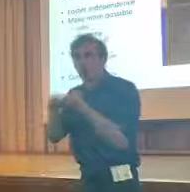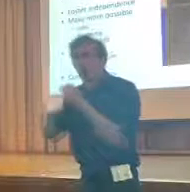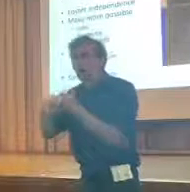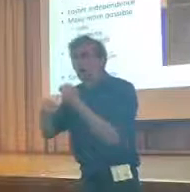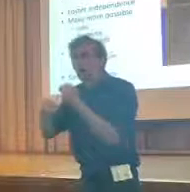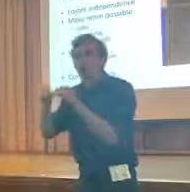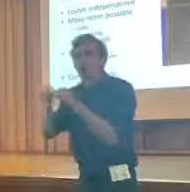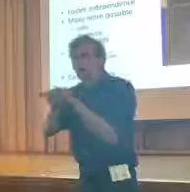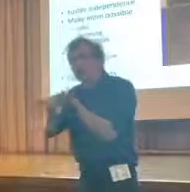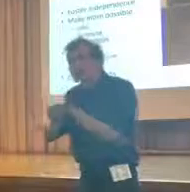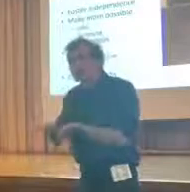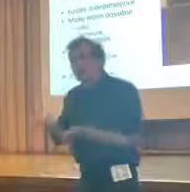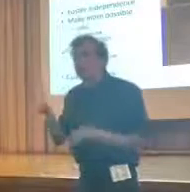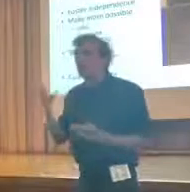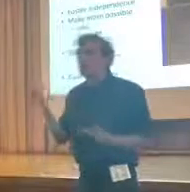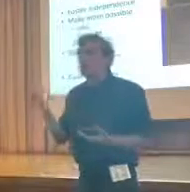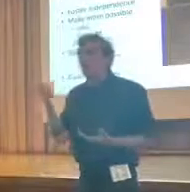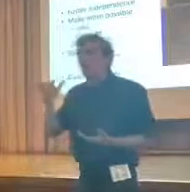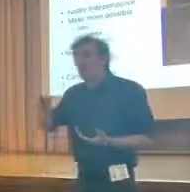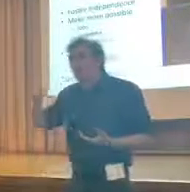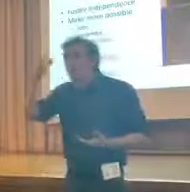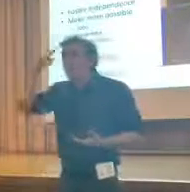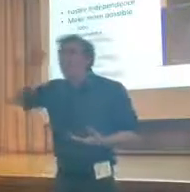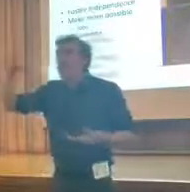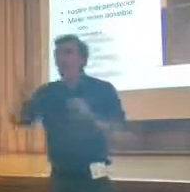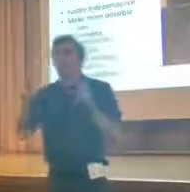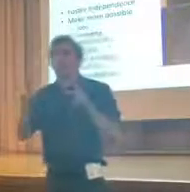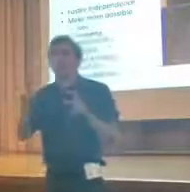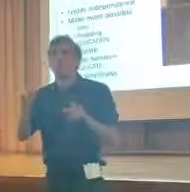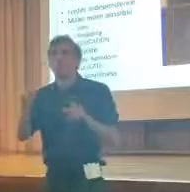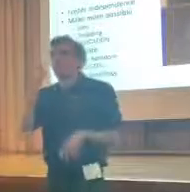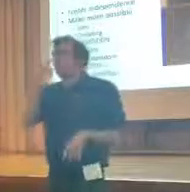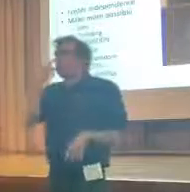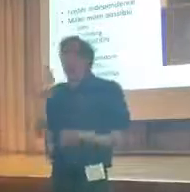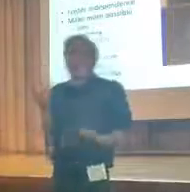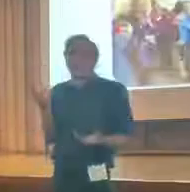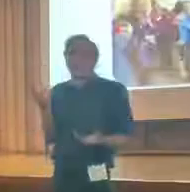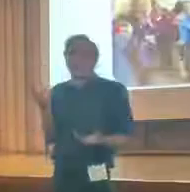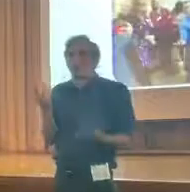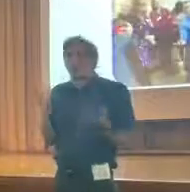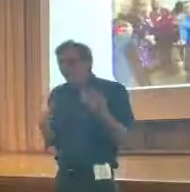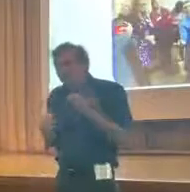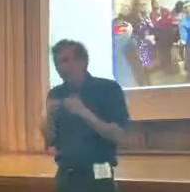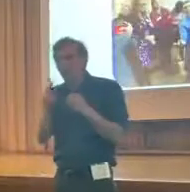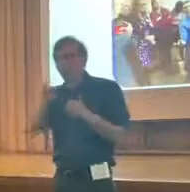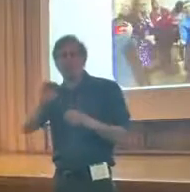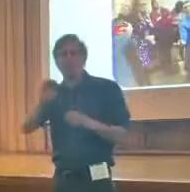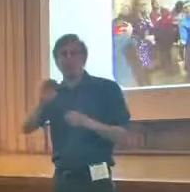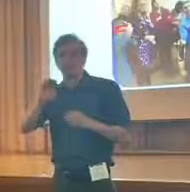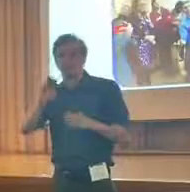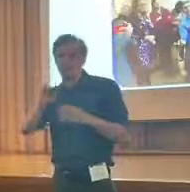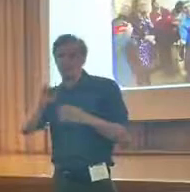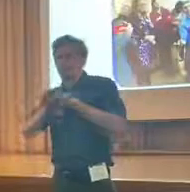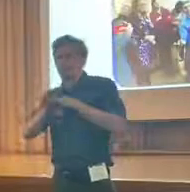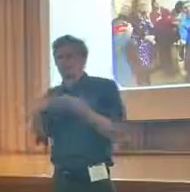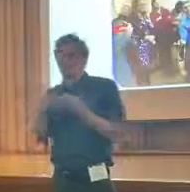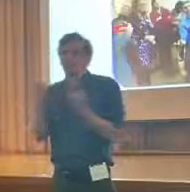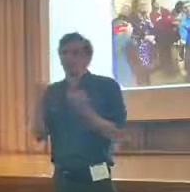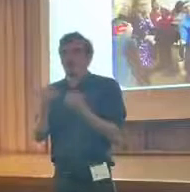educators, it is so important what you're doing. And it's also something that can be quite